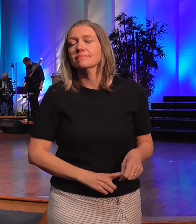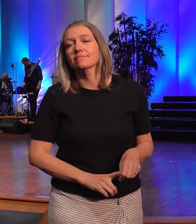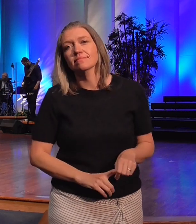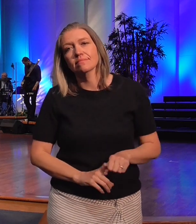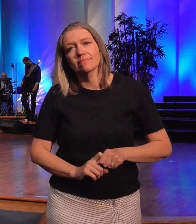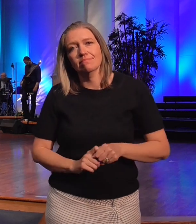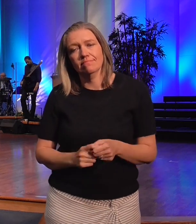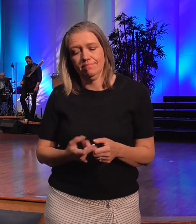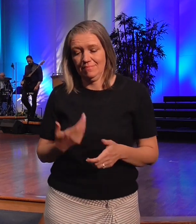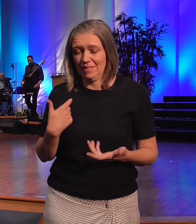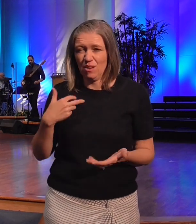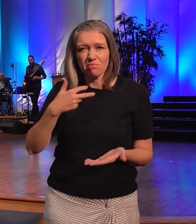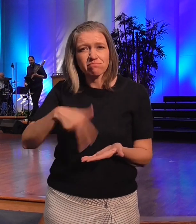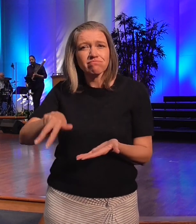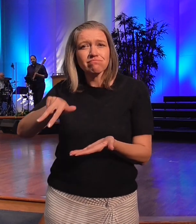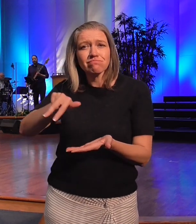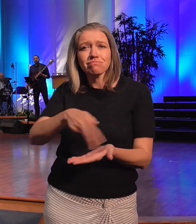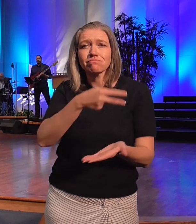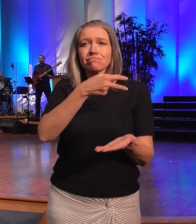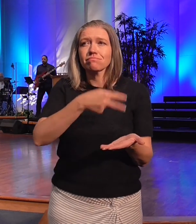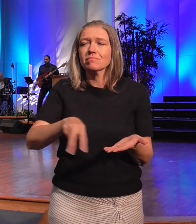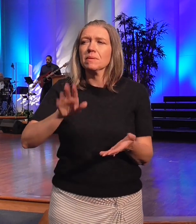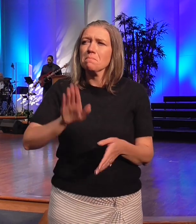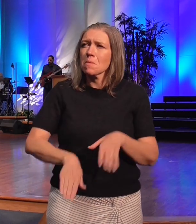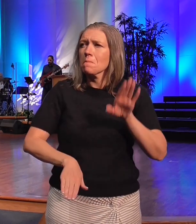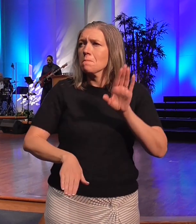Oh. Stomping our feet to the music,